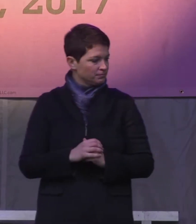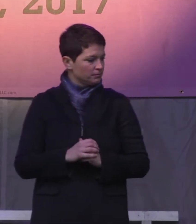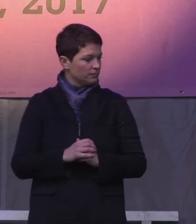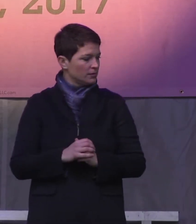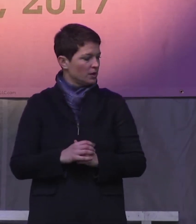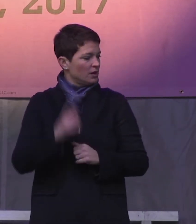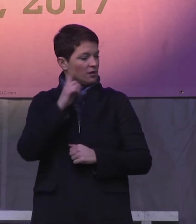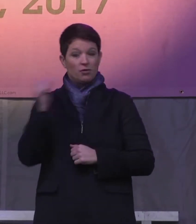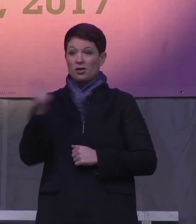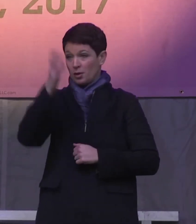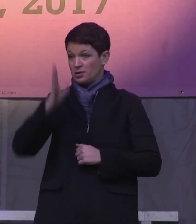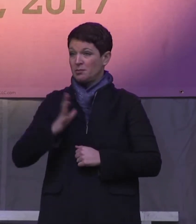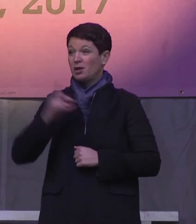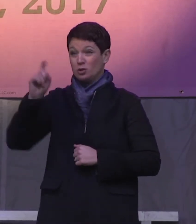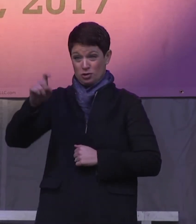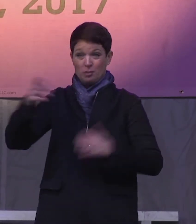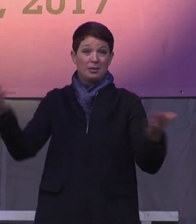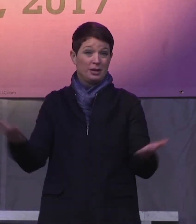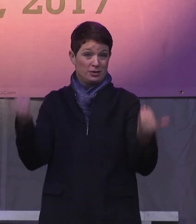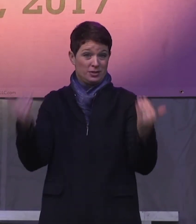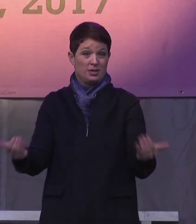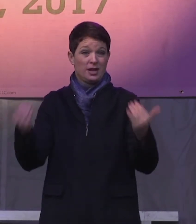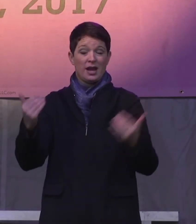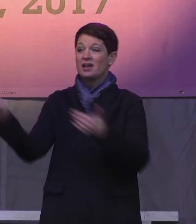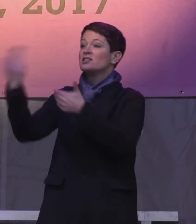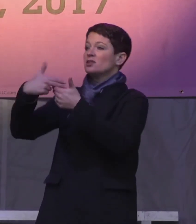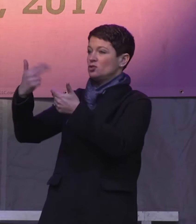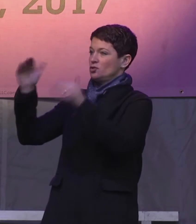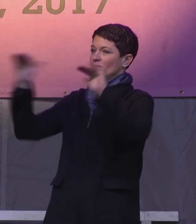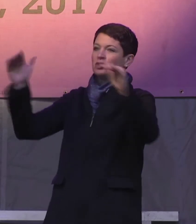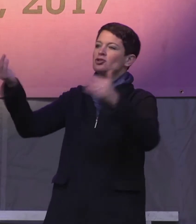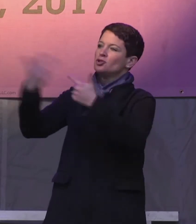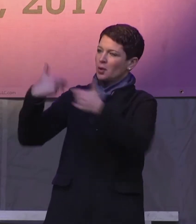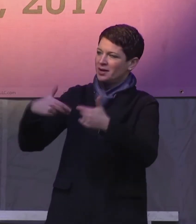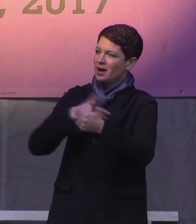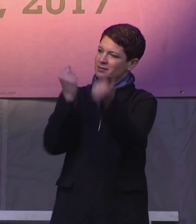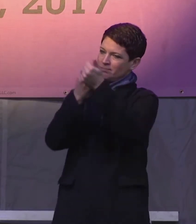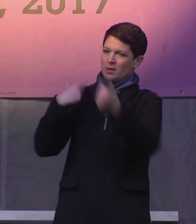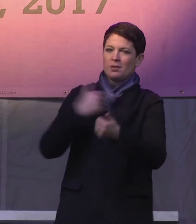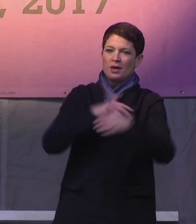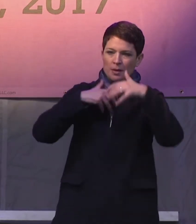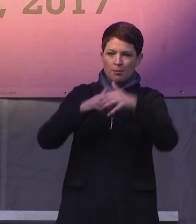So to those men who should be here today, I say join us, stand with us,